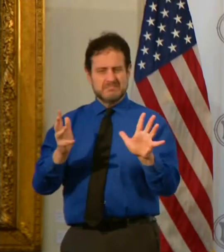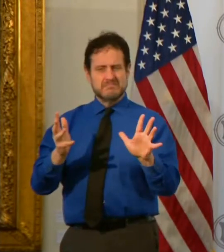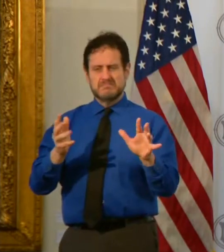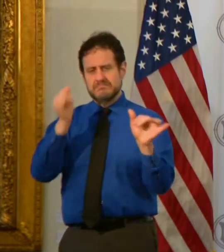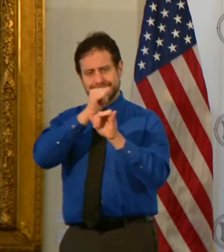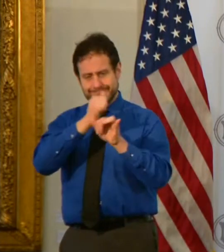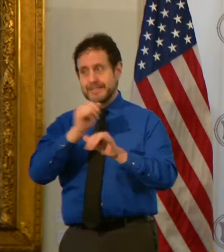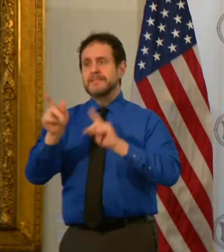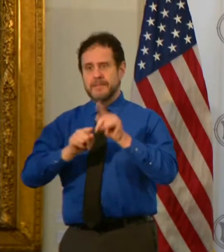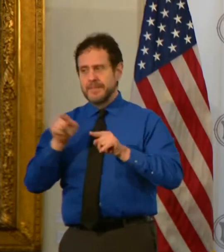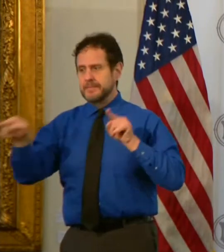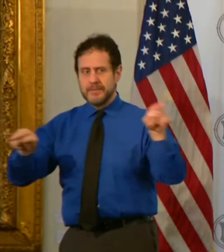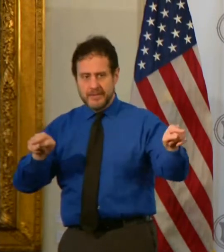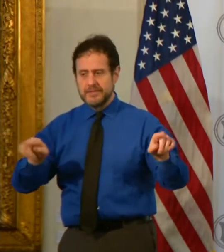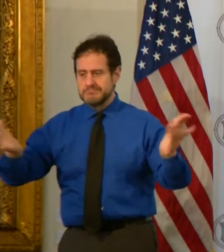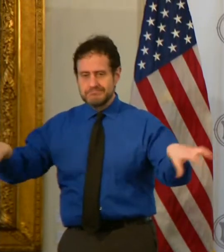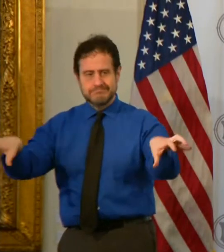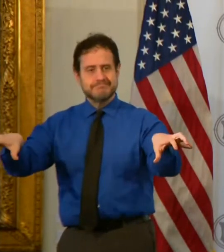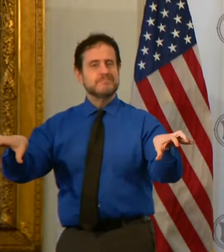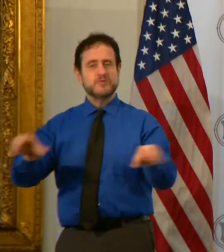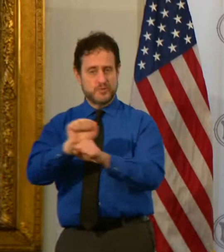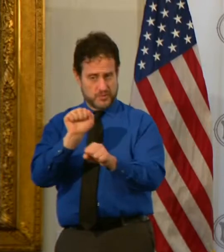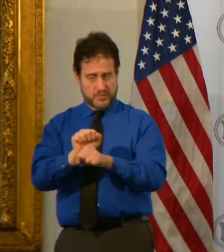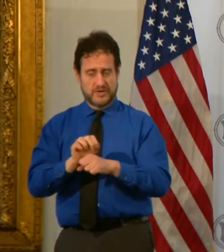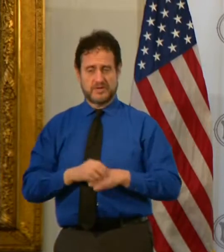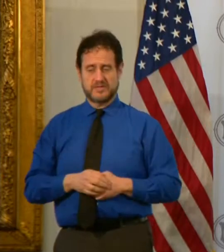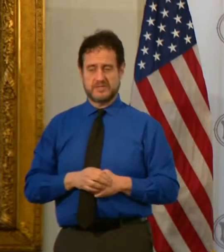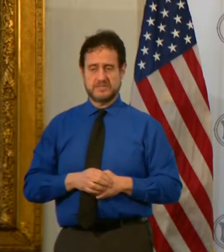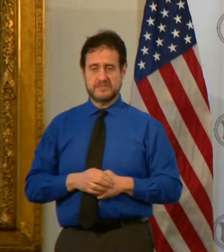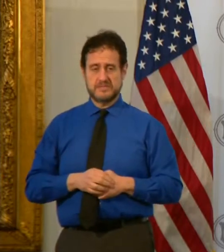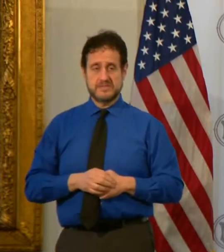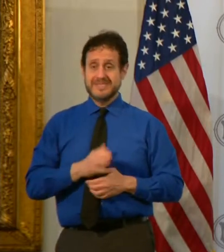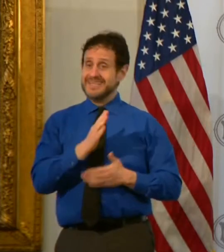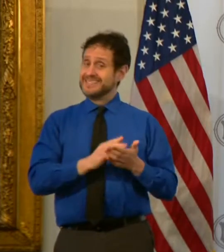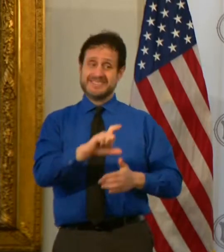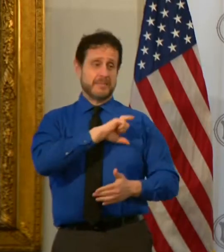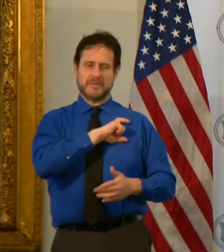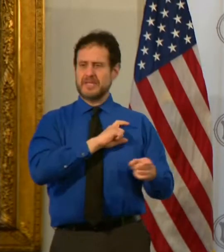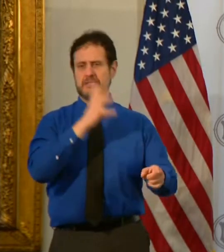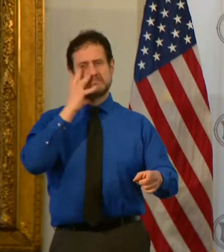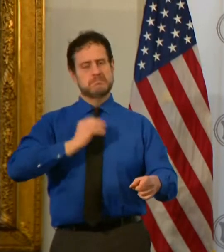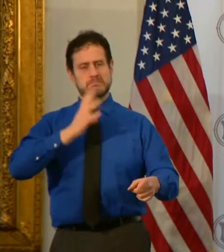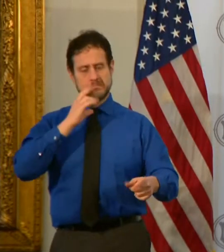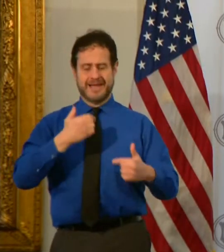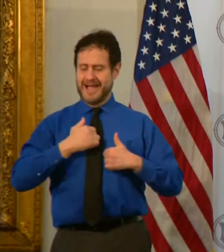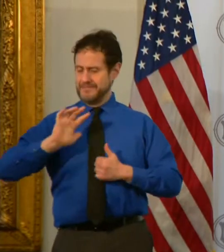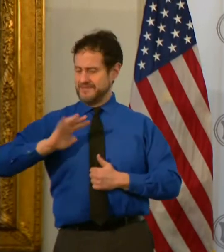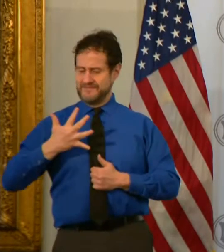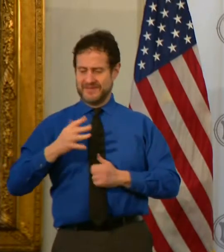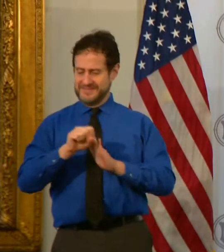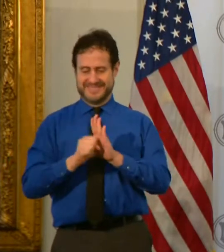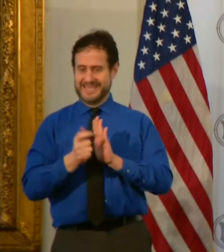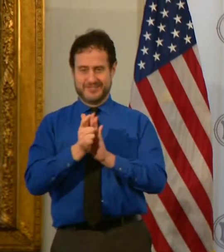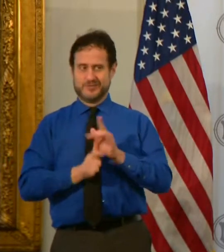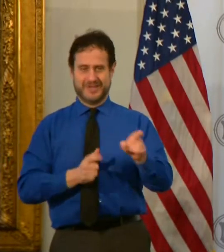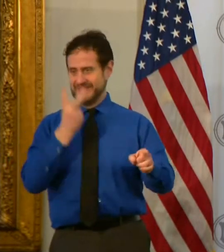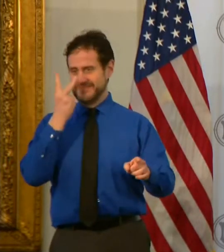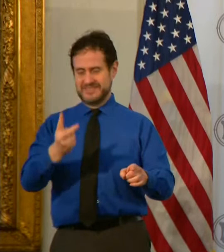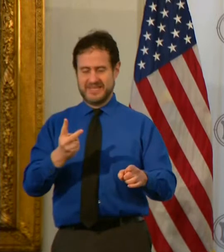They do the work. For some people, I'm their 5th state's attorney that they're on. They could care less about the